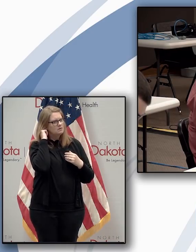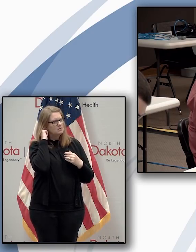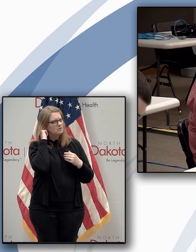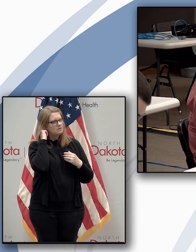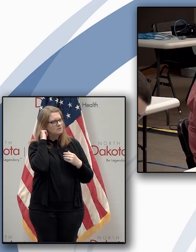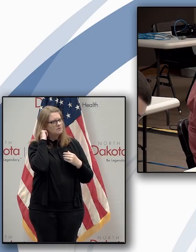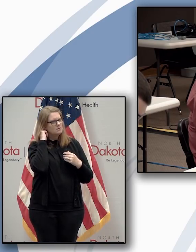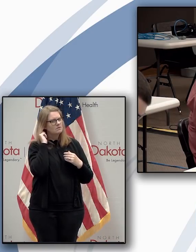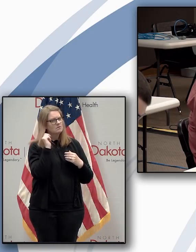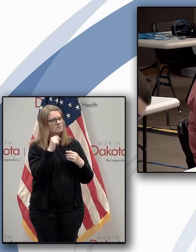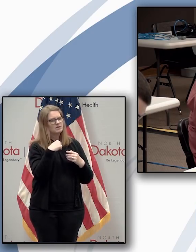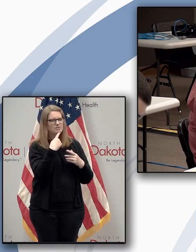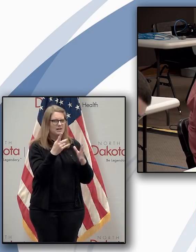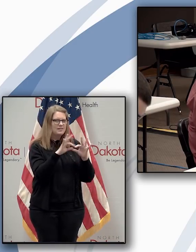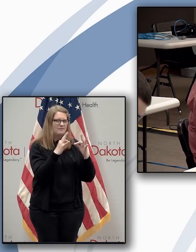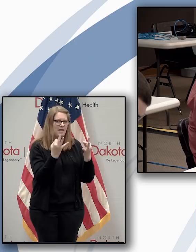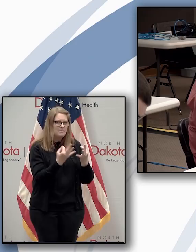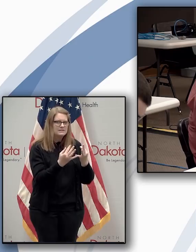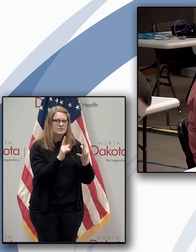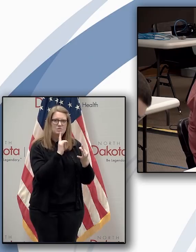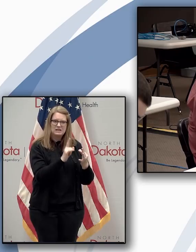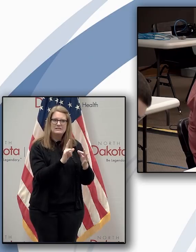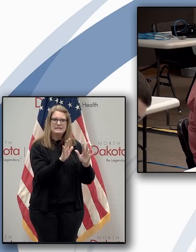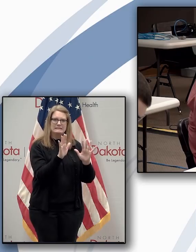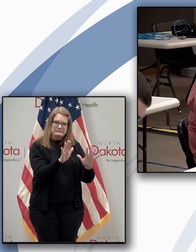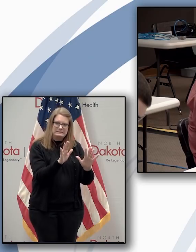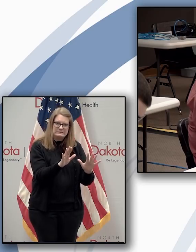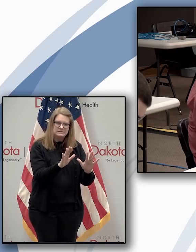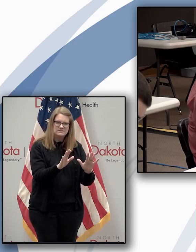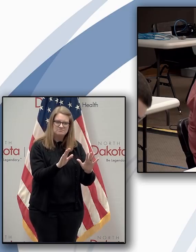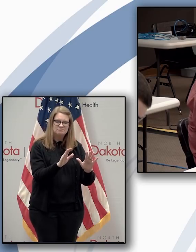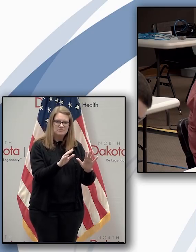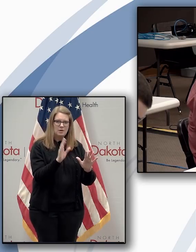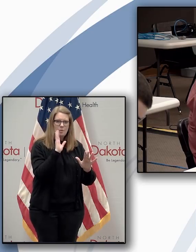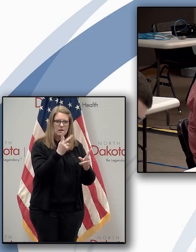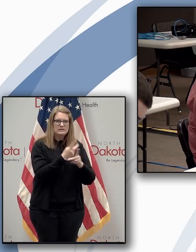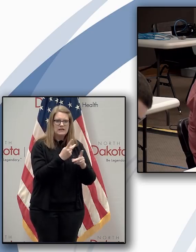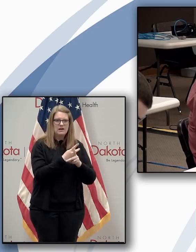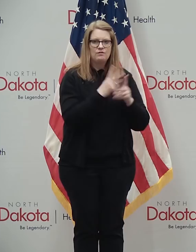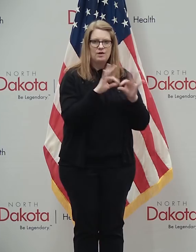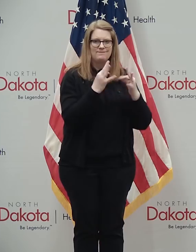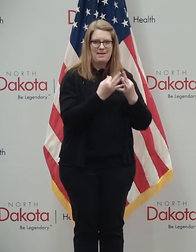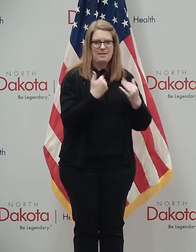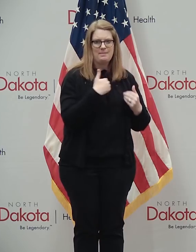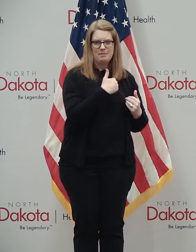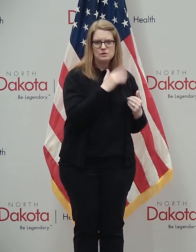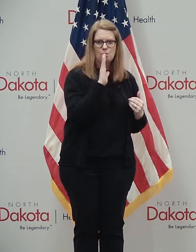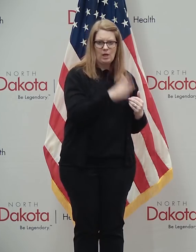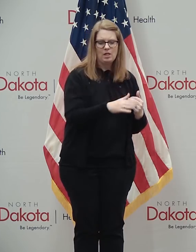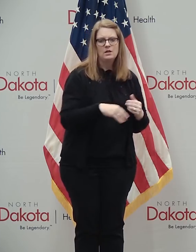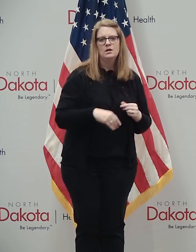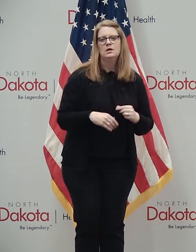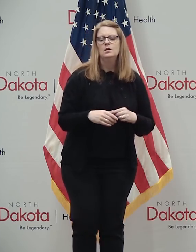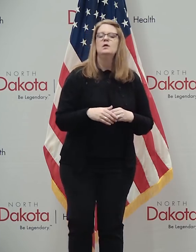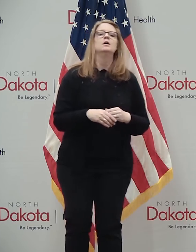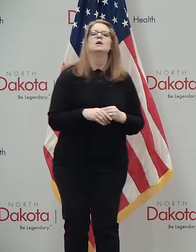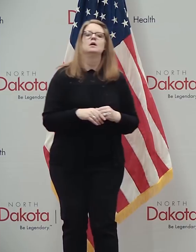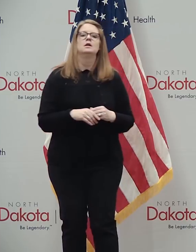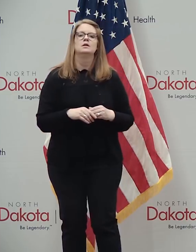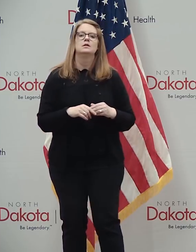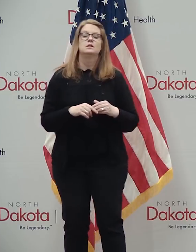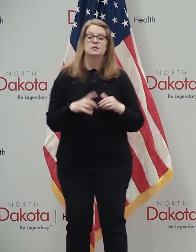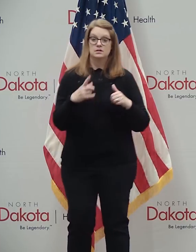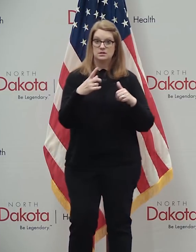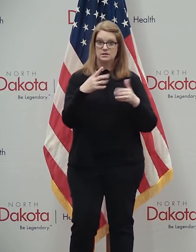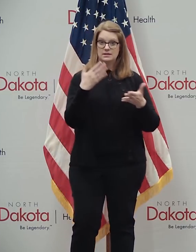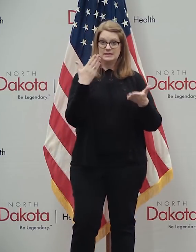residents to assure them that their family members are taken care of? Well, I think that the first thing,